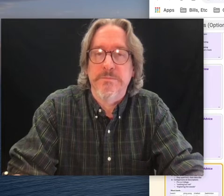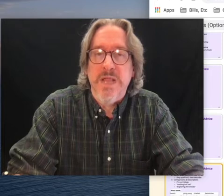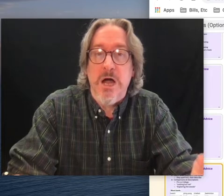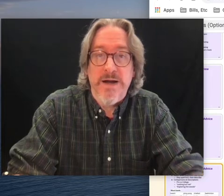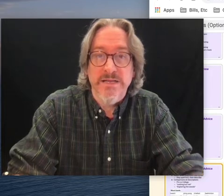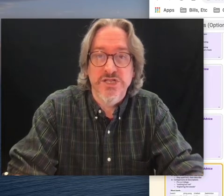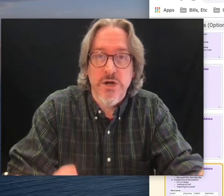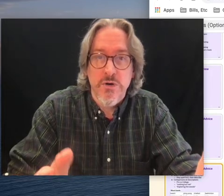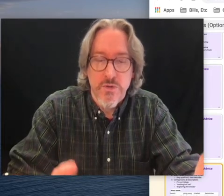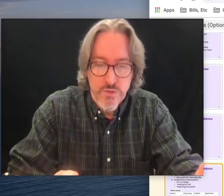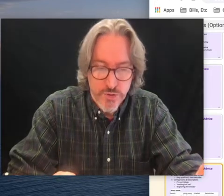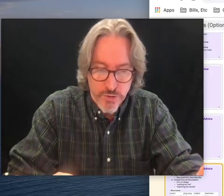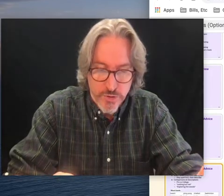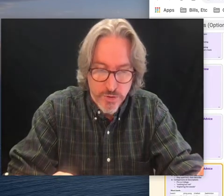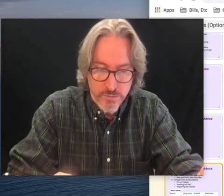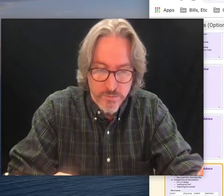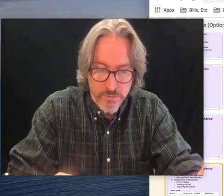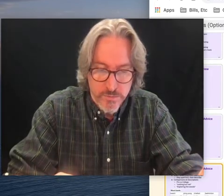All right.